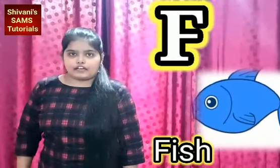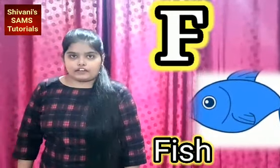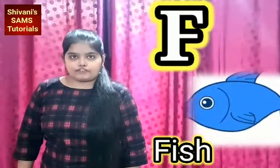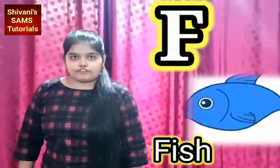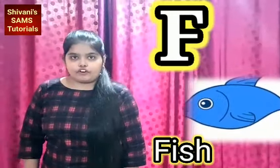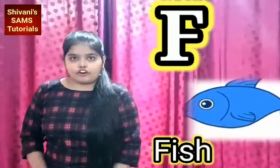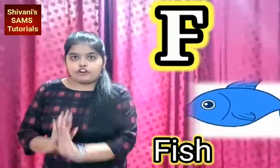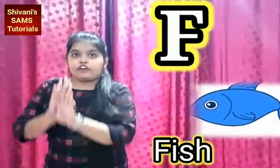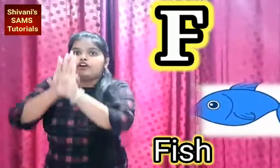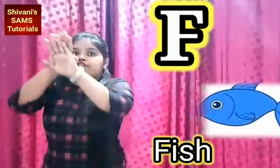F for